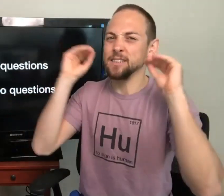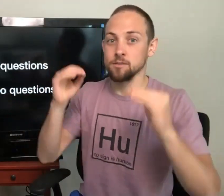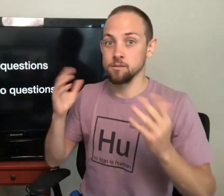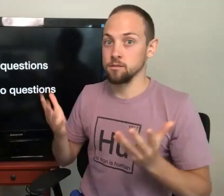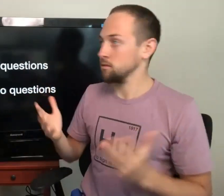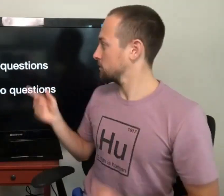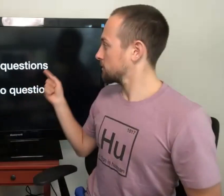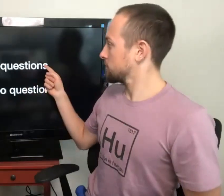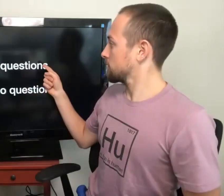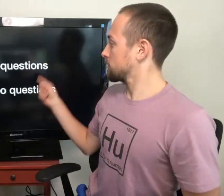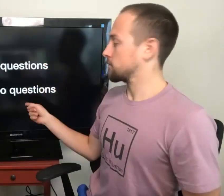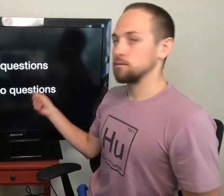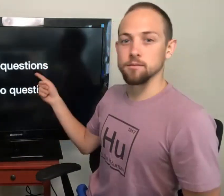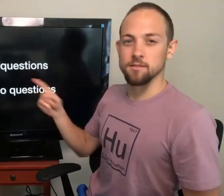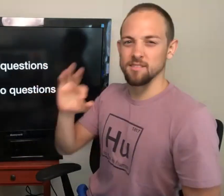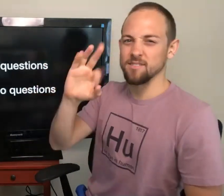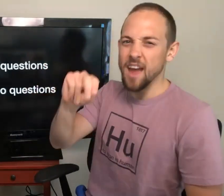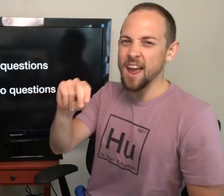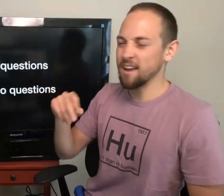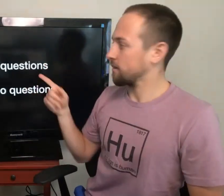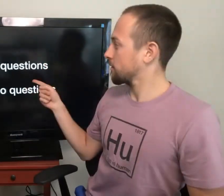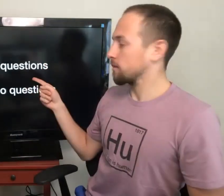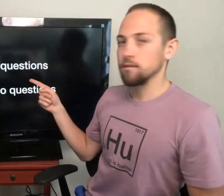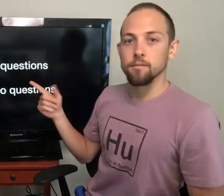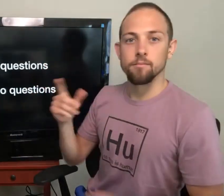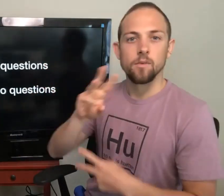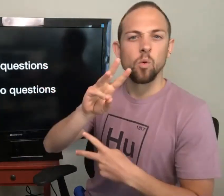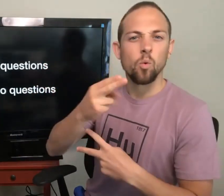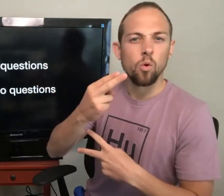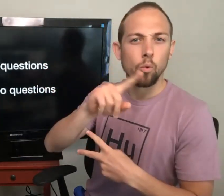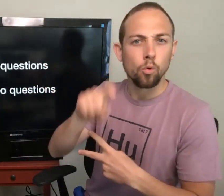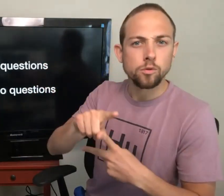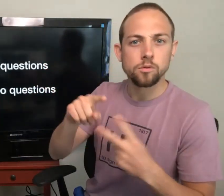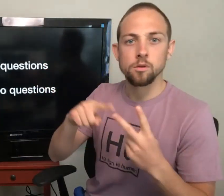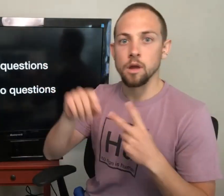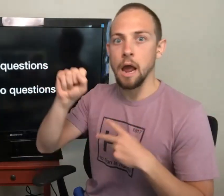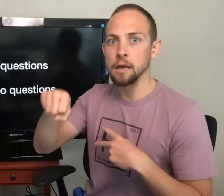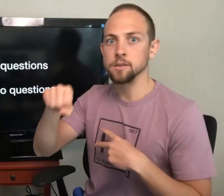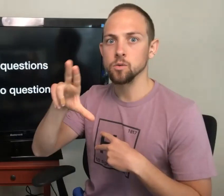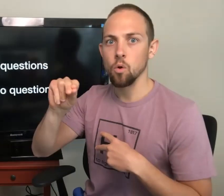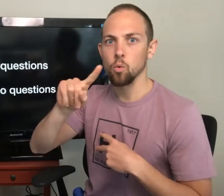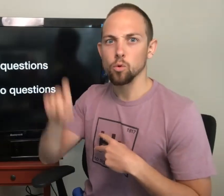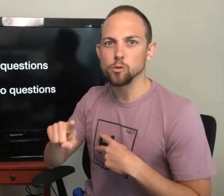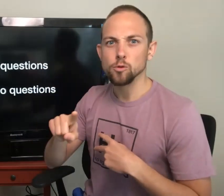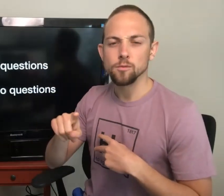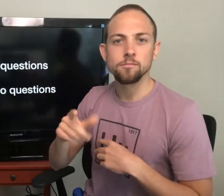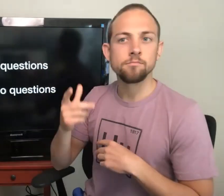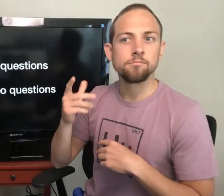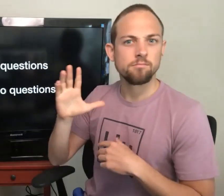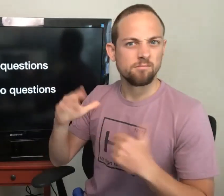me first. I've got a couple of things to teach you today, and they should be good fun. We're going to look at WH questions and